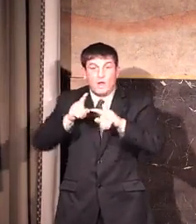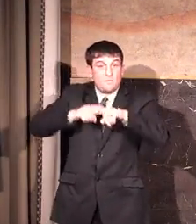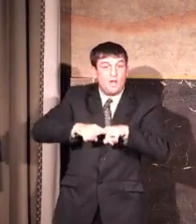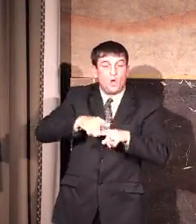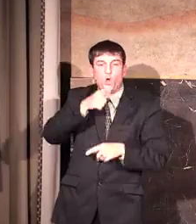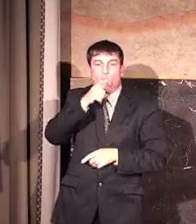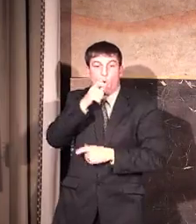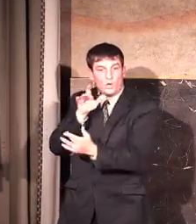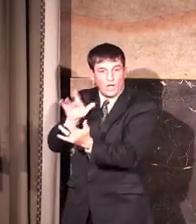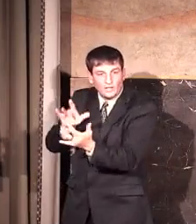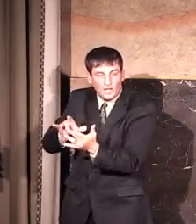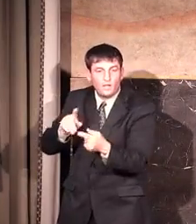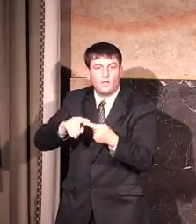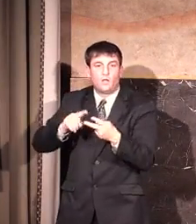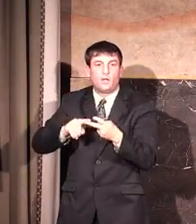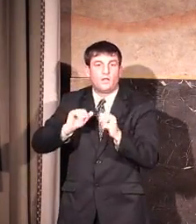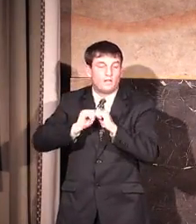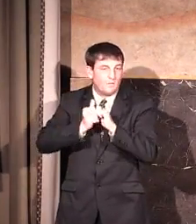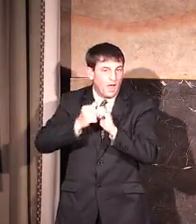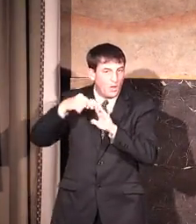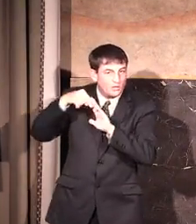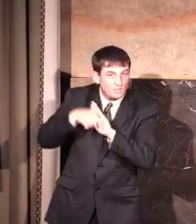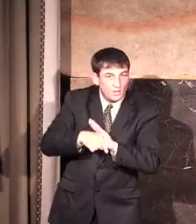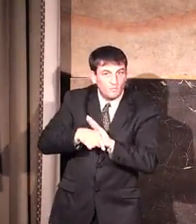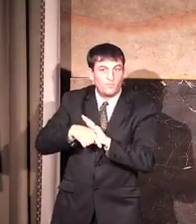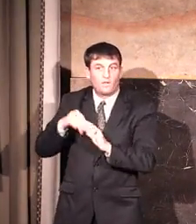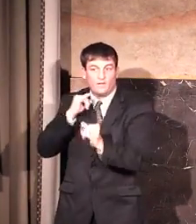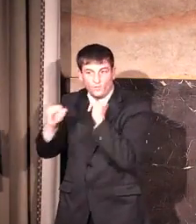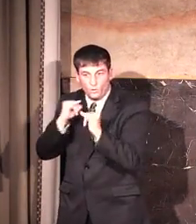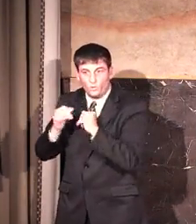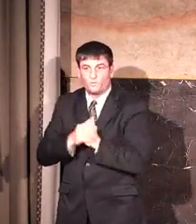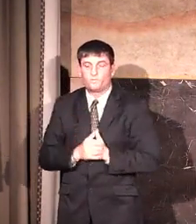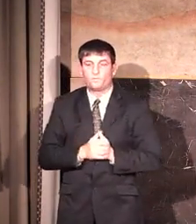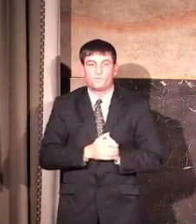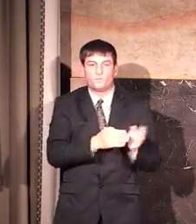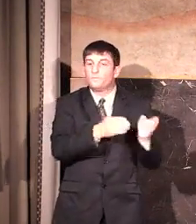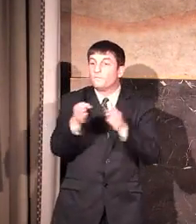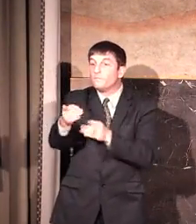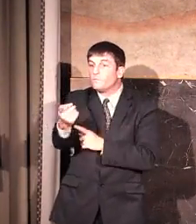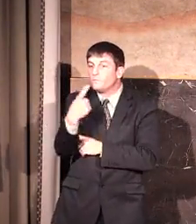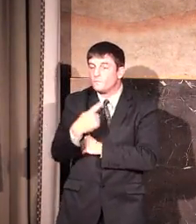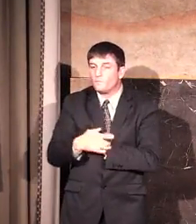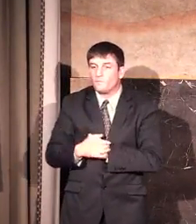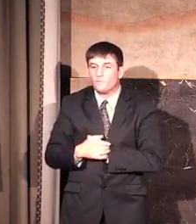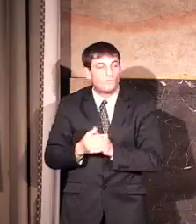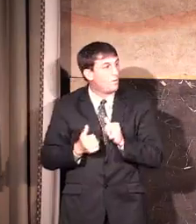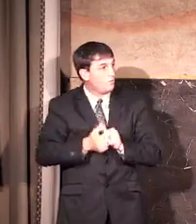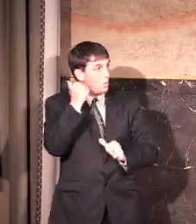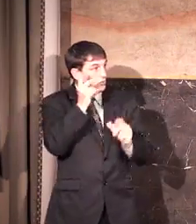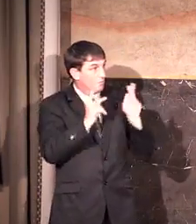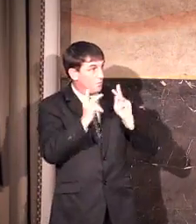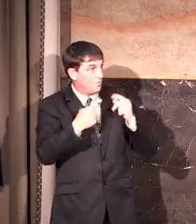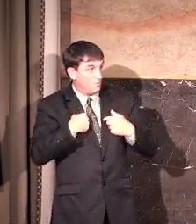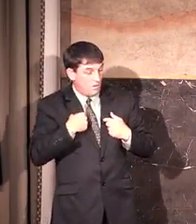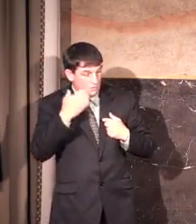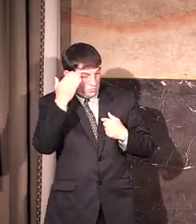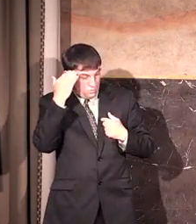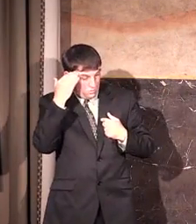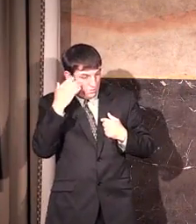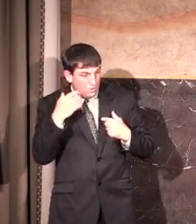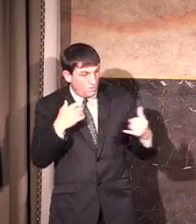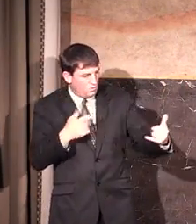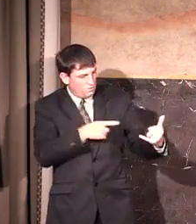how in-depth that interview needs to be. Leo. Most people I know don't answer phone numbers that they